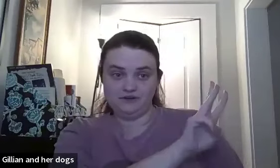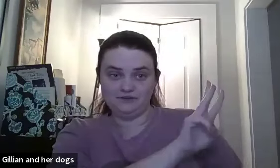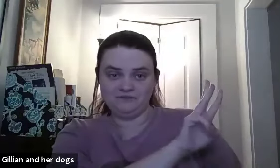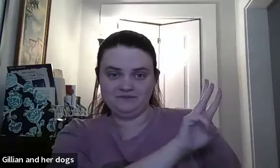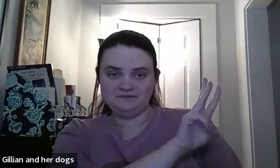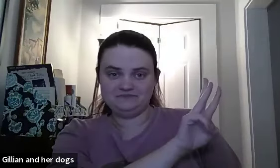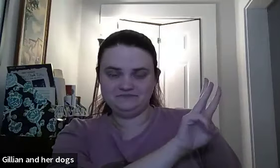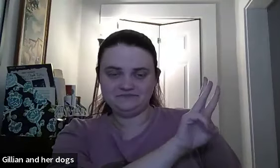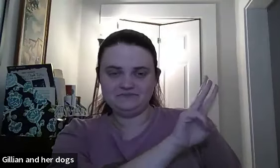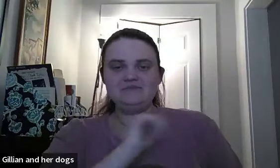of you.